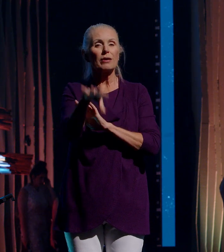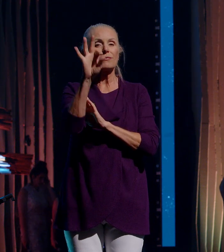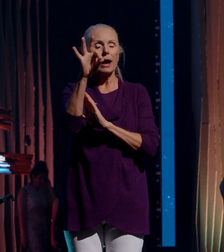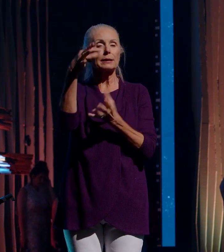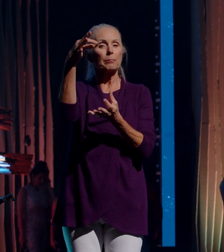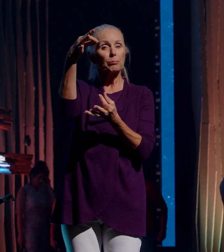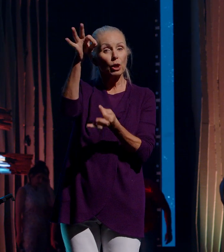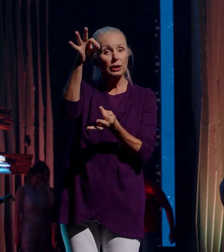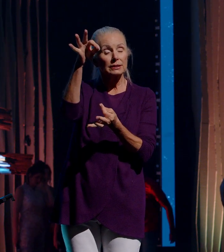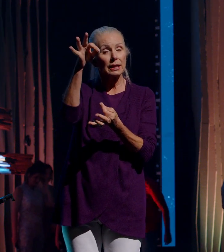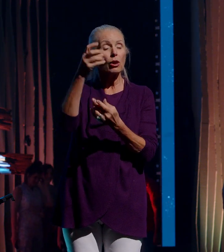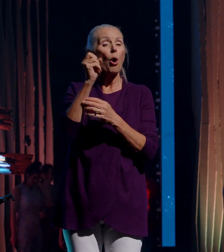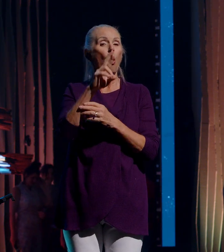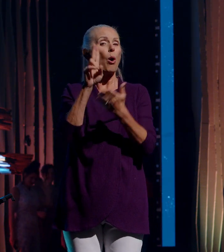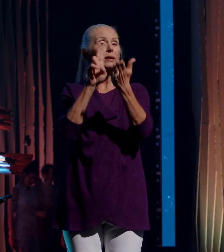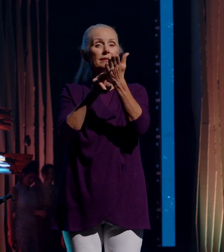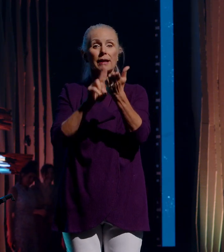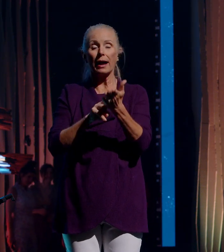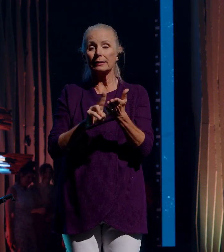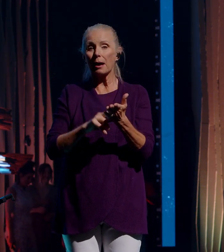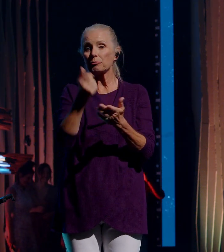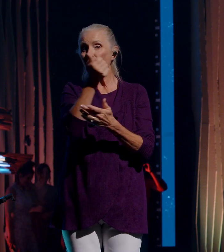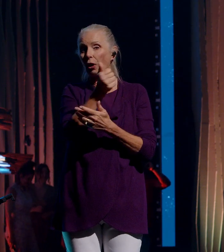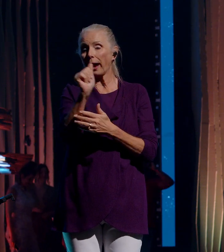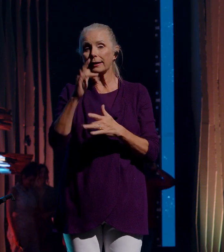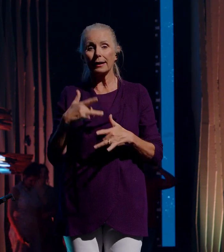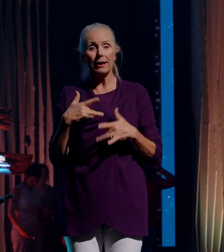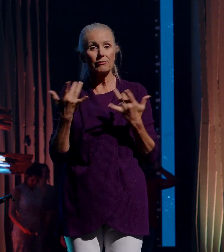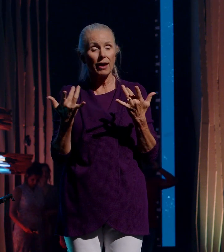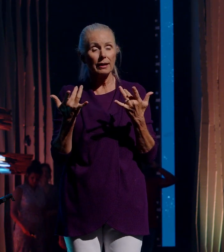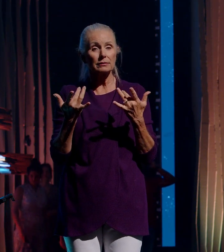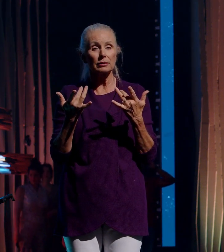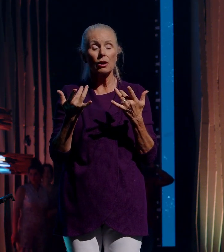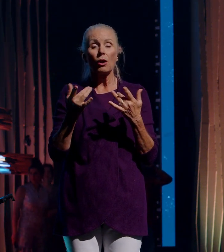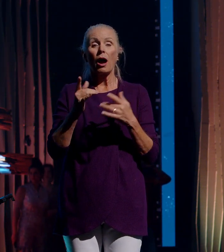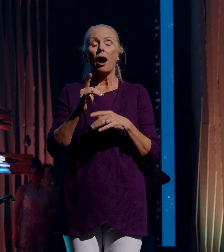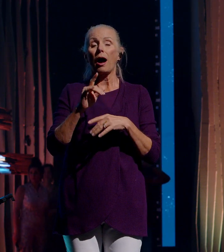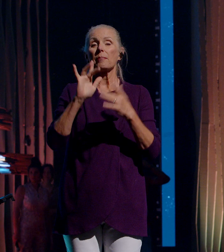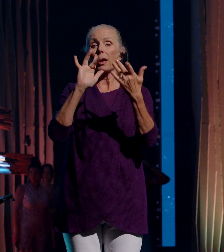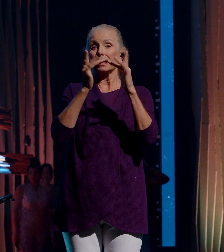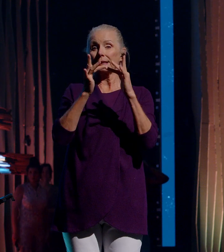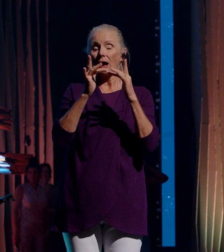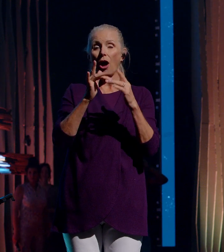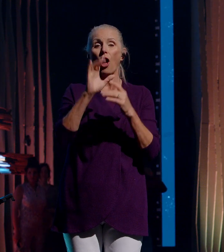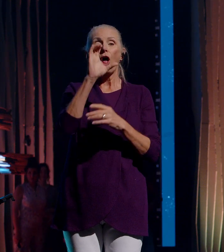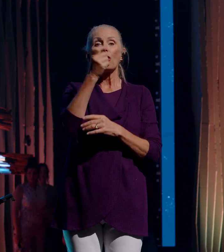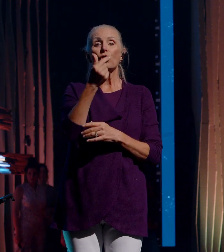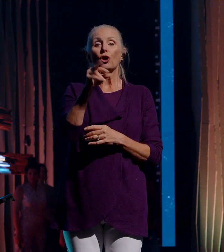and you can sign up for any of these events on the Grove